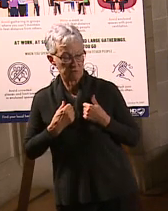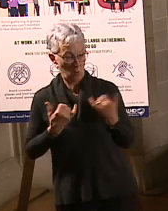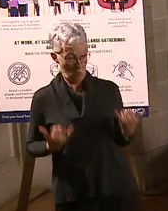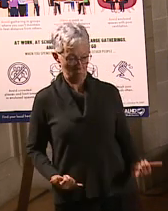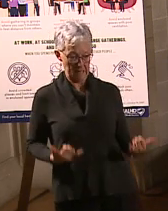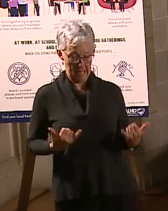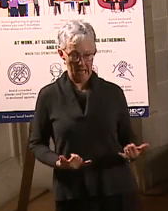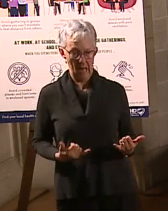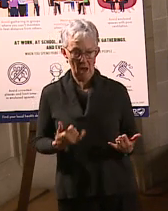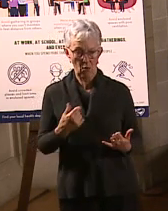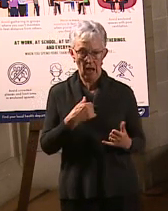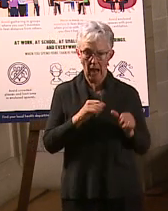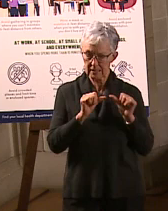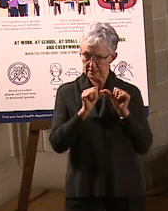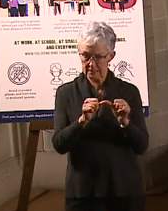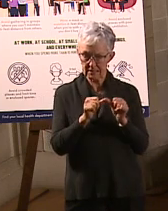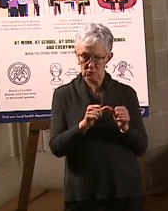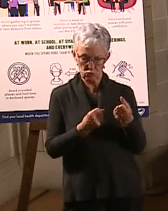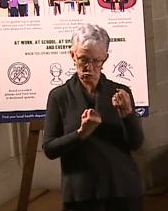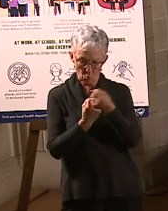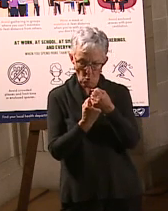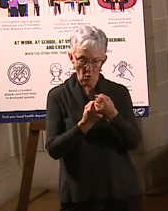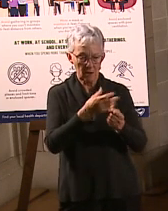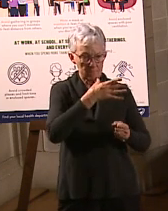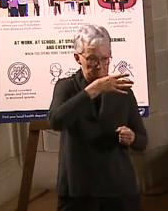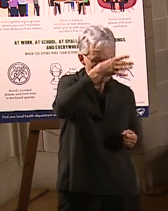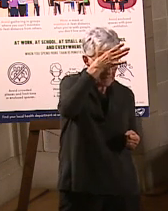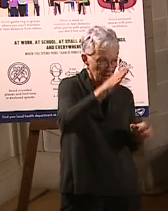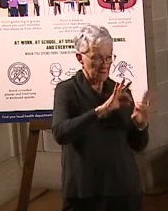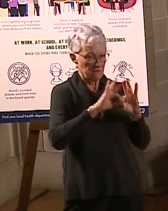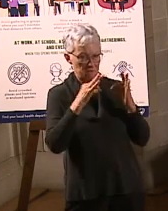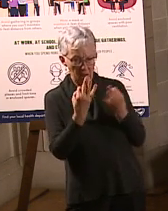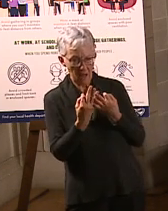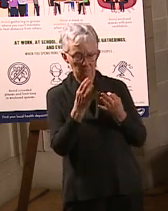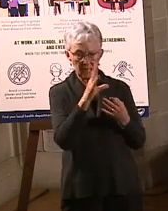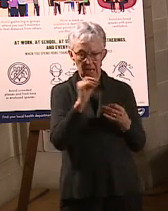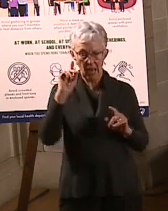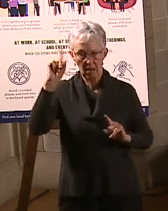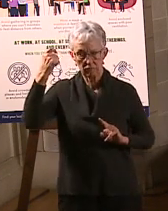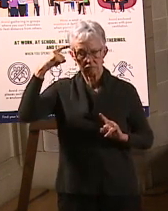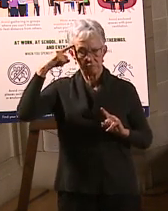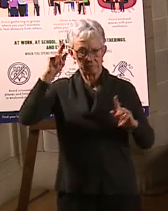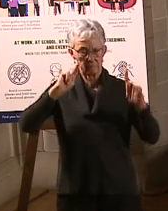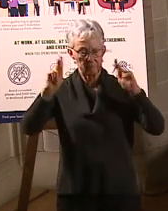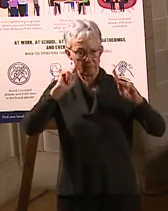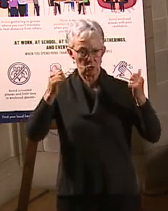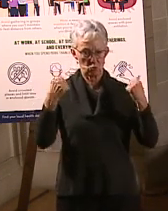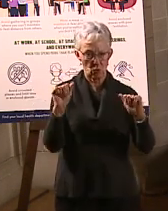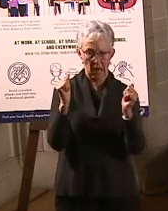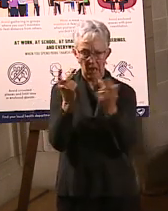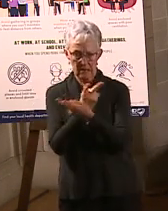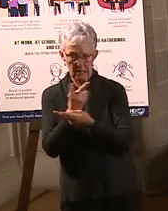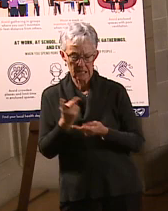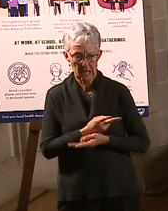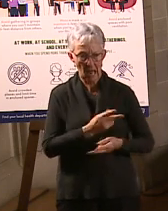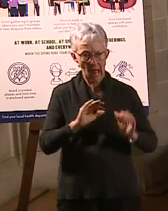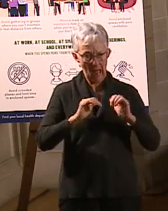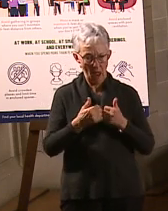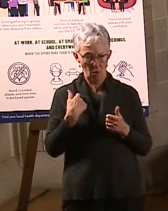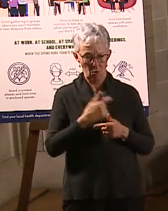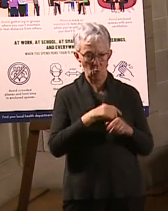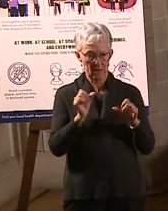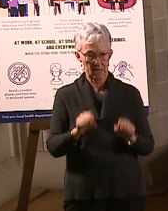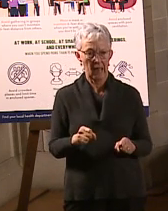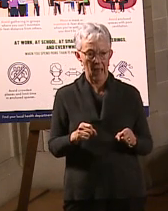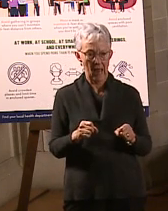to engage with parents and families and elected officials to figure out how to expand schooling options across the